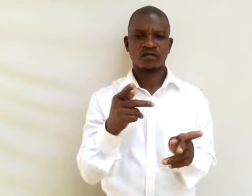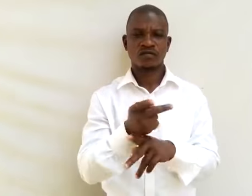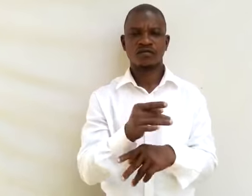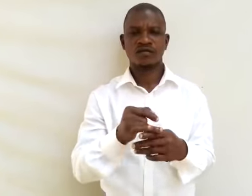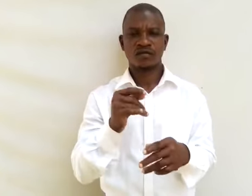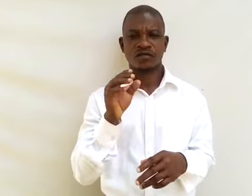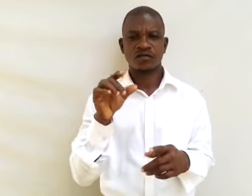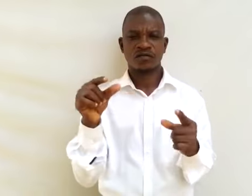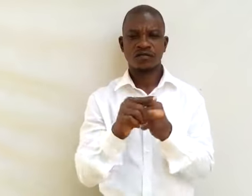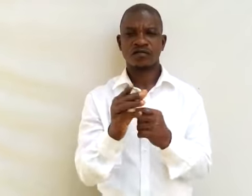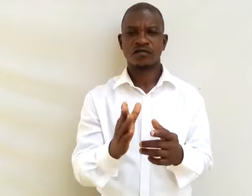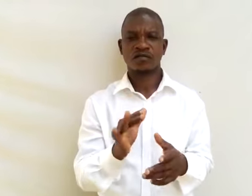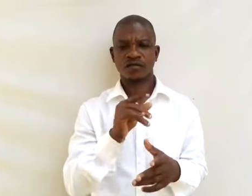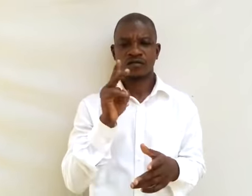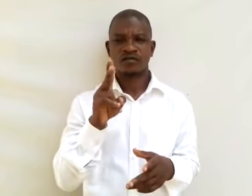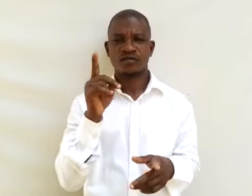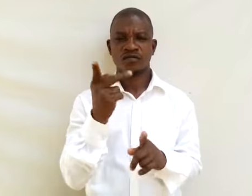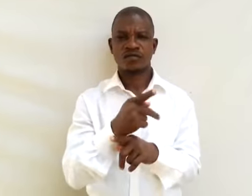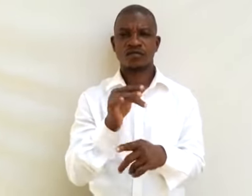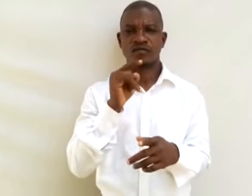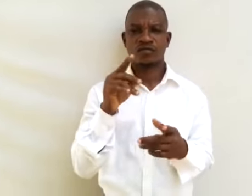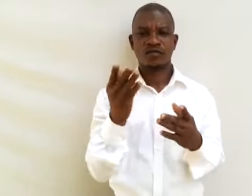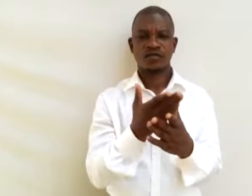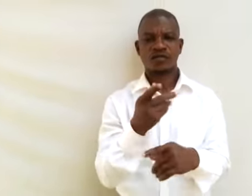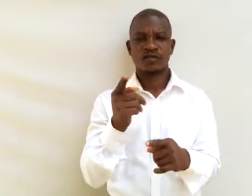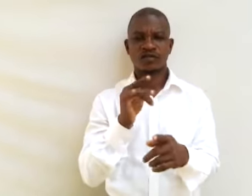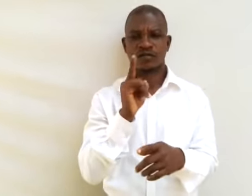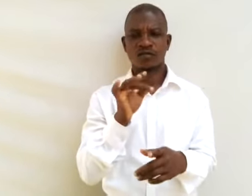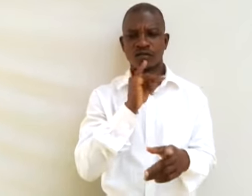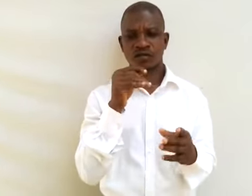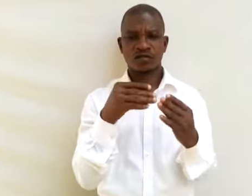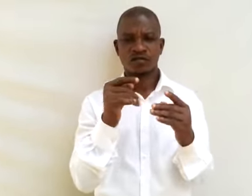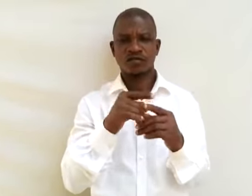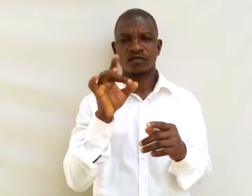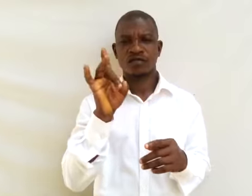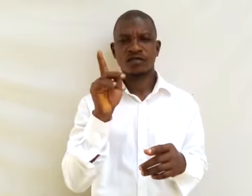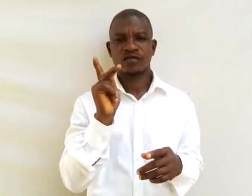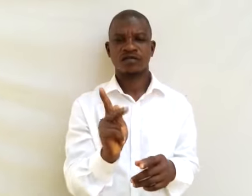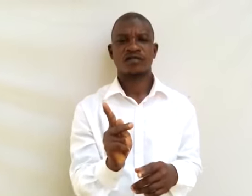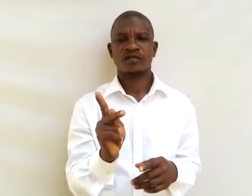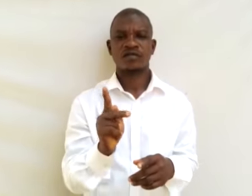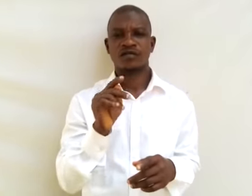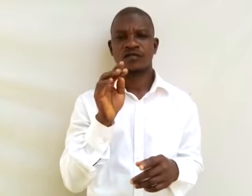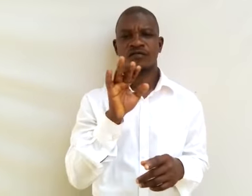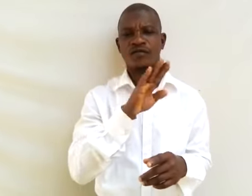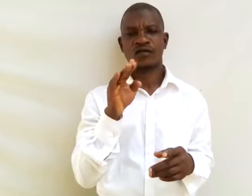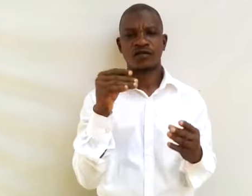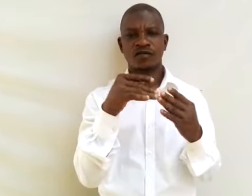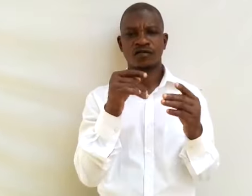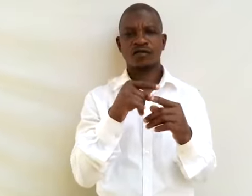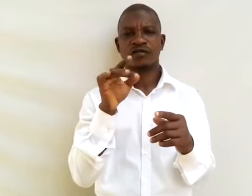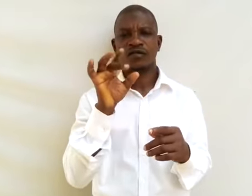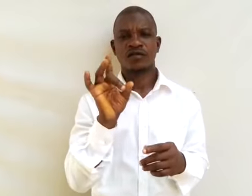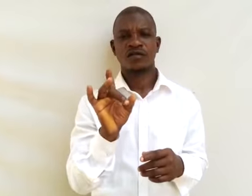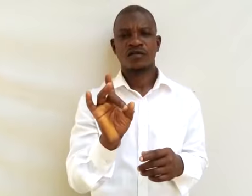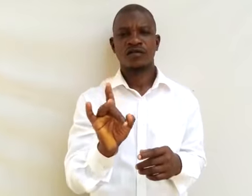equation. 2 square times 1 is equal to 8K. 4 is equal to 8K.